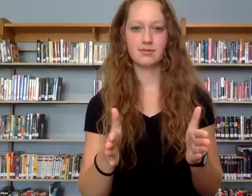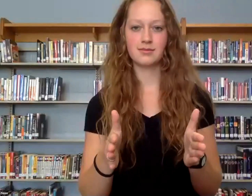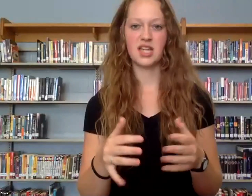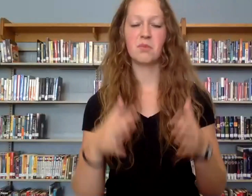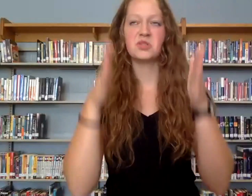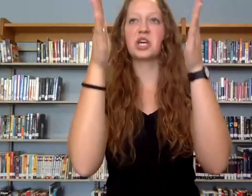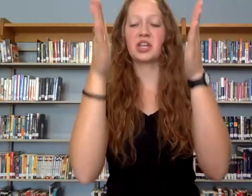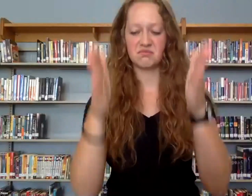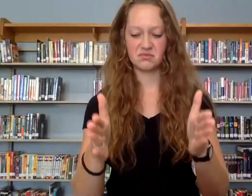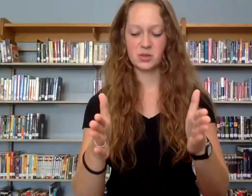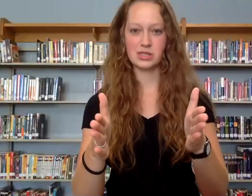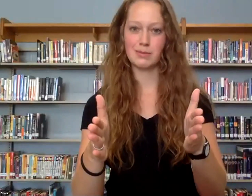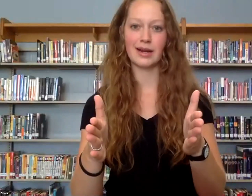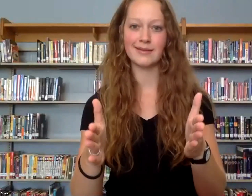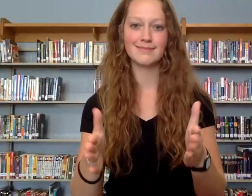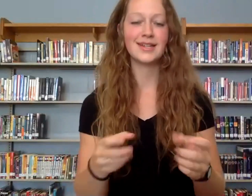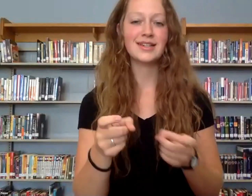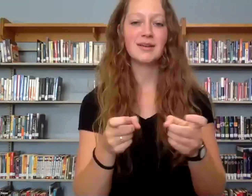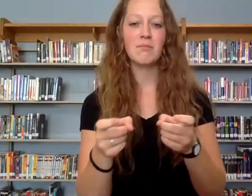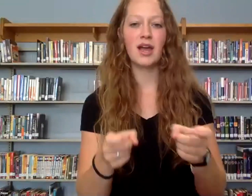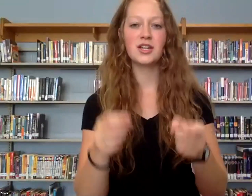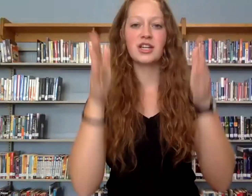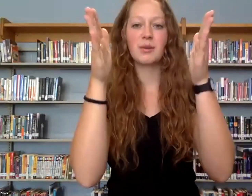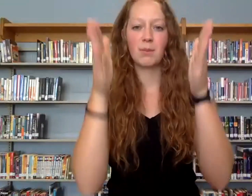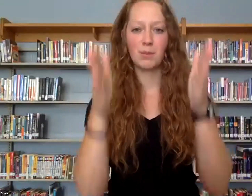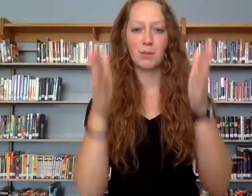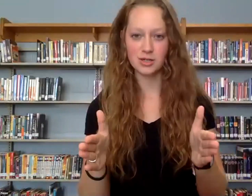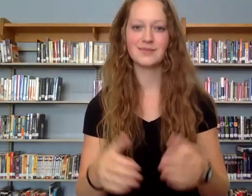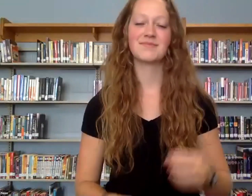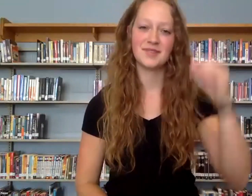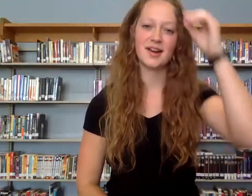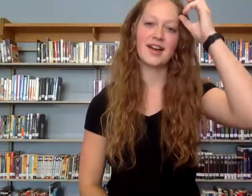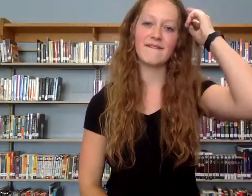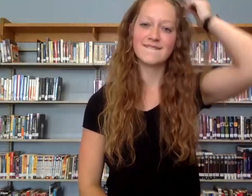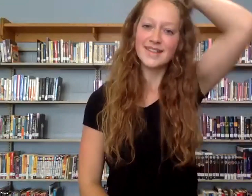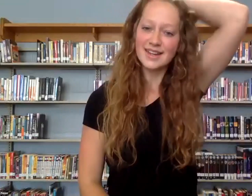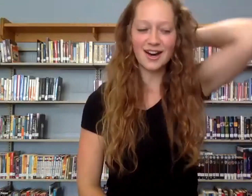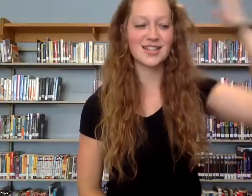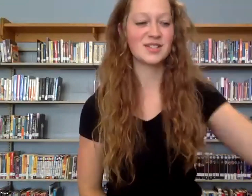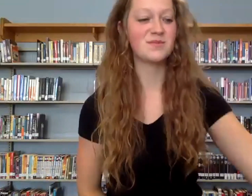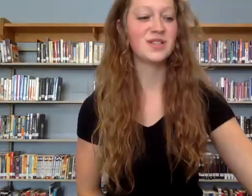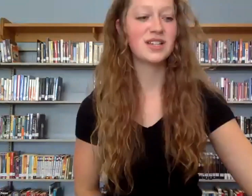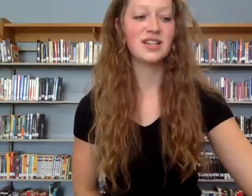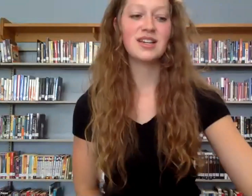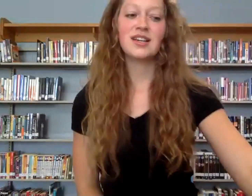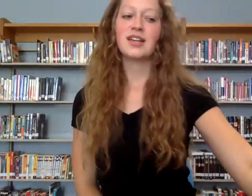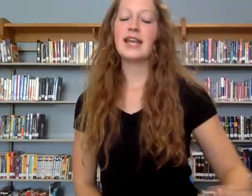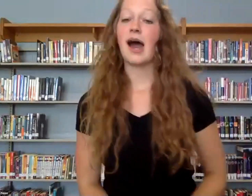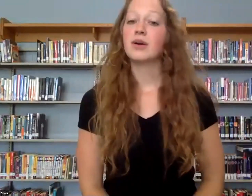yeah, just like someone's body. Managing person. All right. Awesome. Now, this